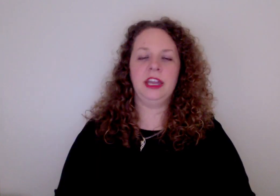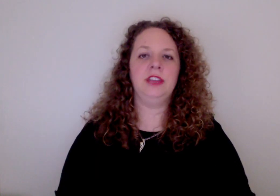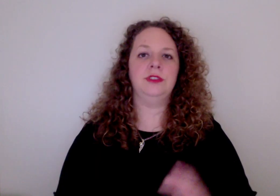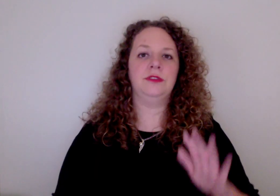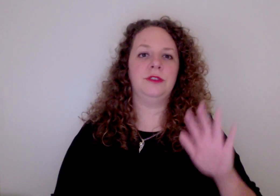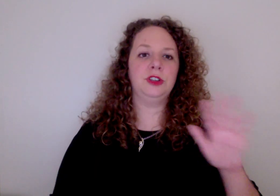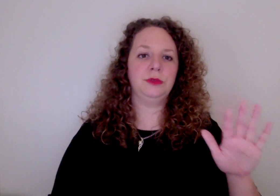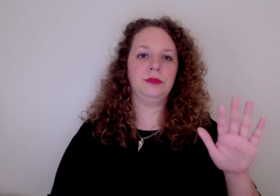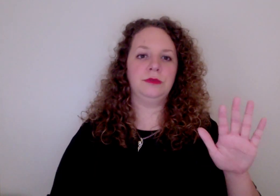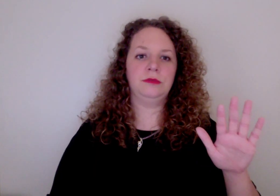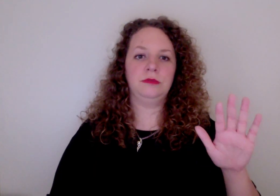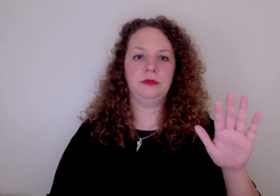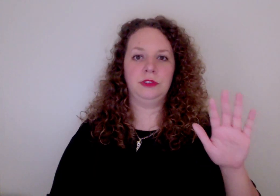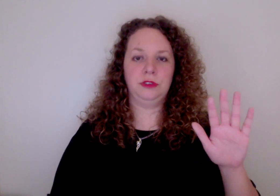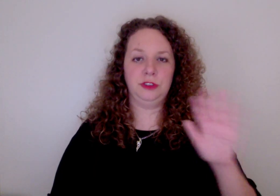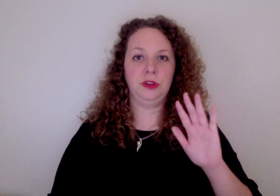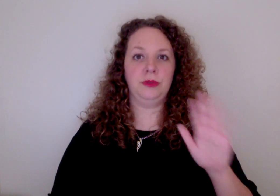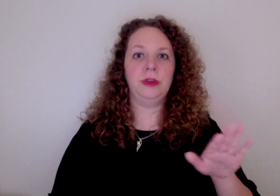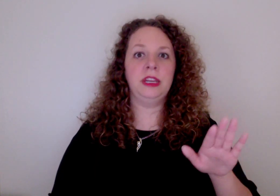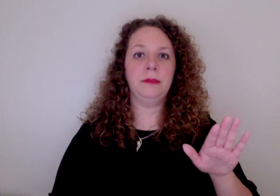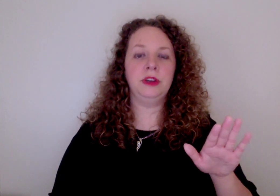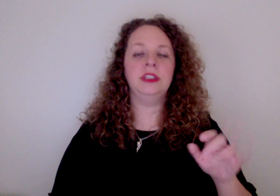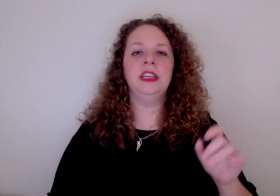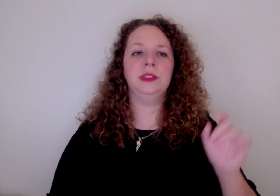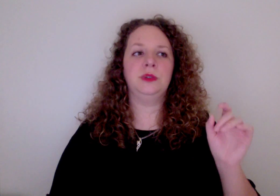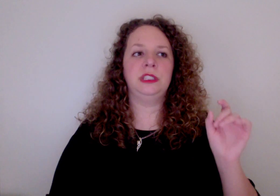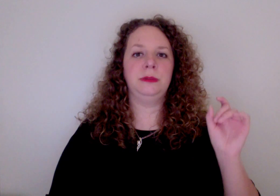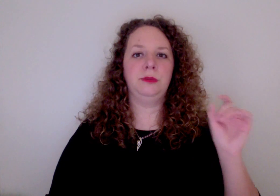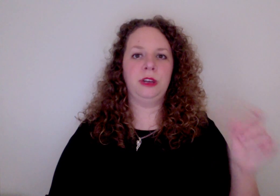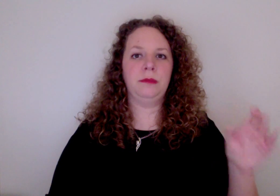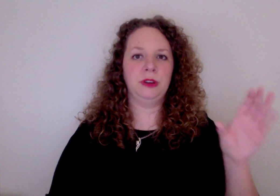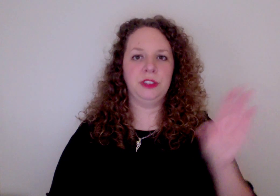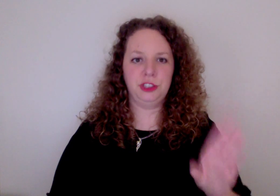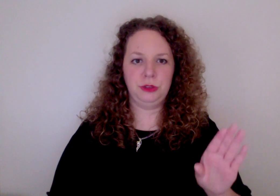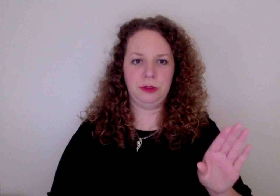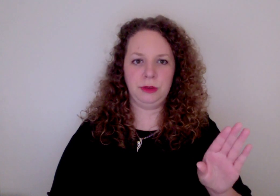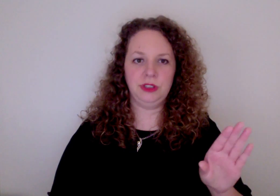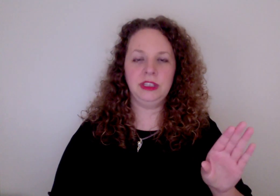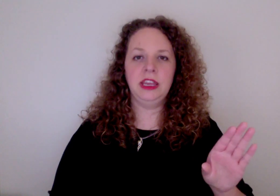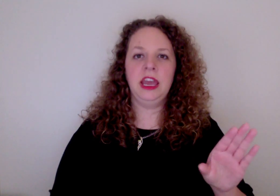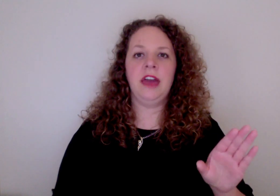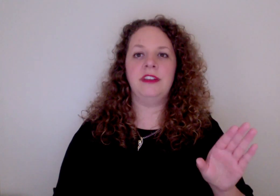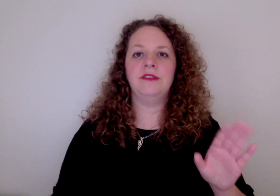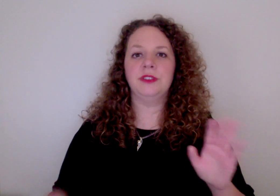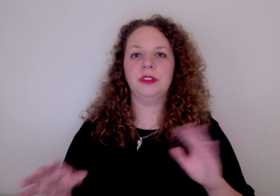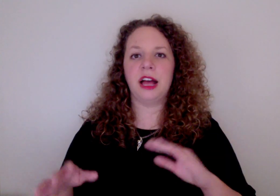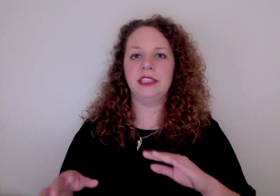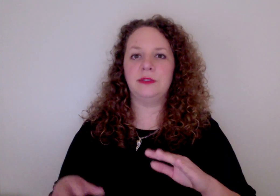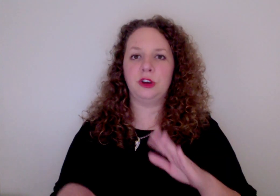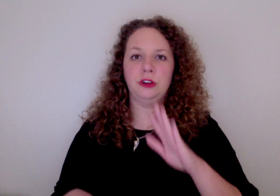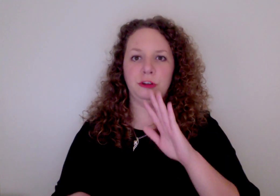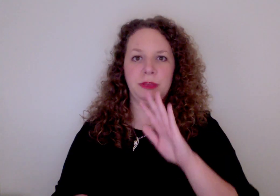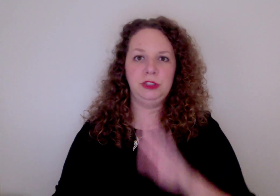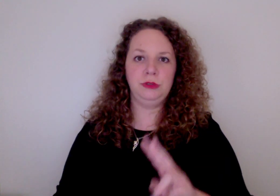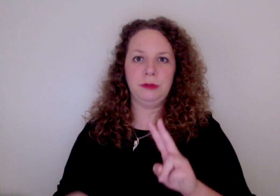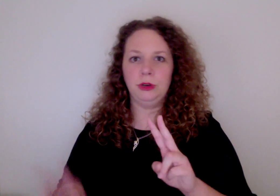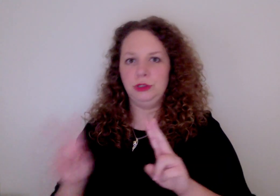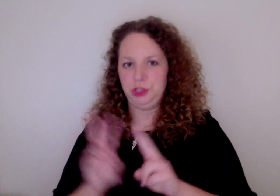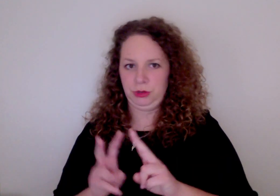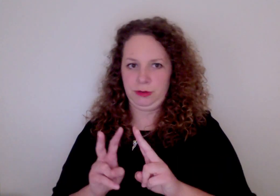so so 3 numbers, it's going to be 1 number, then 2 numbers. And then for the last 4, it'll be 2 numbers, 2